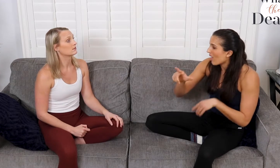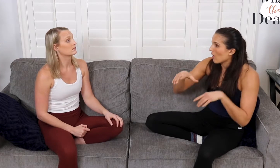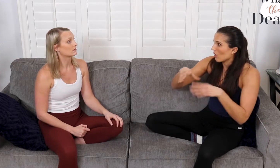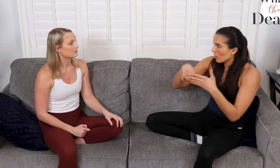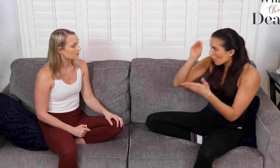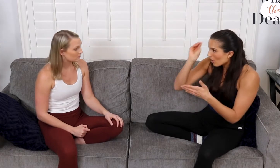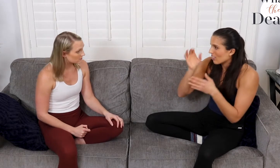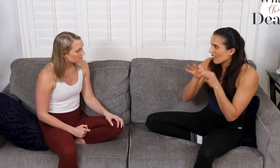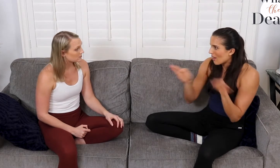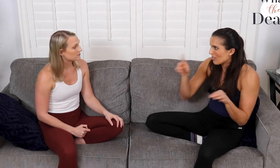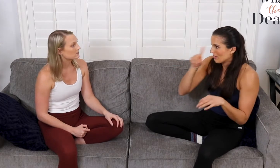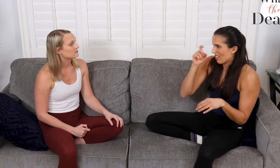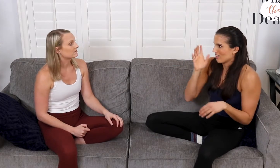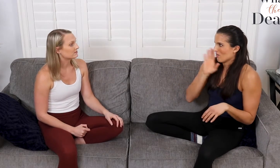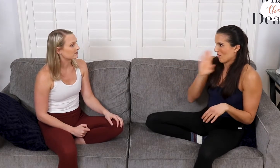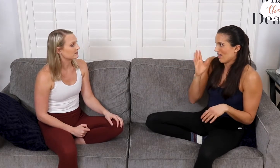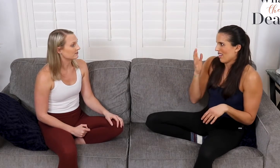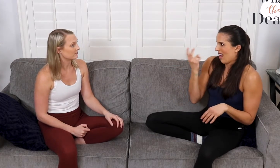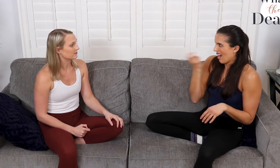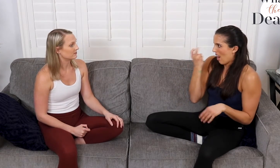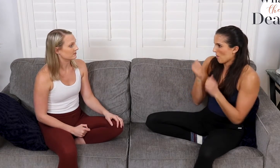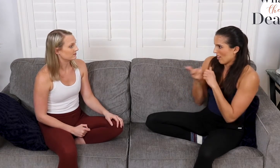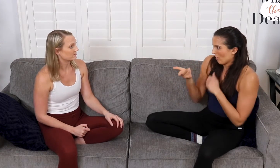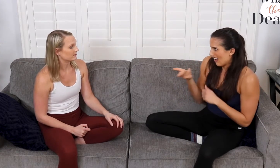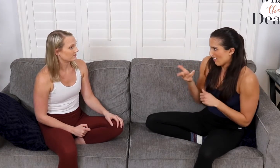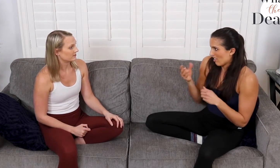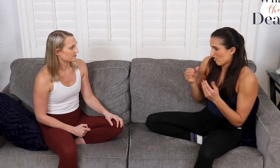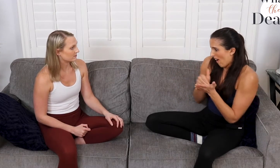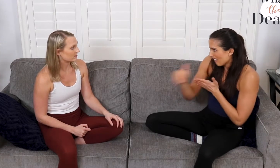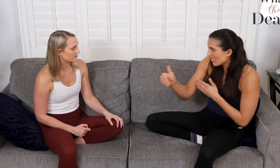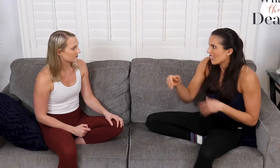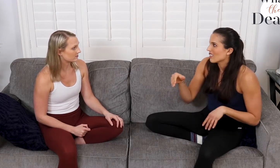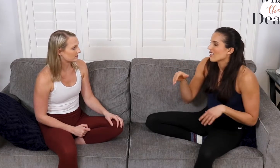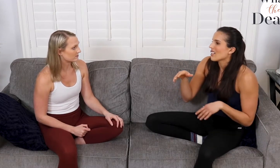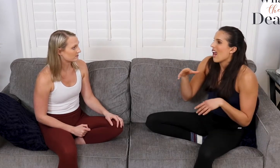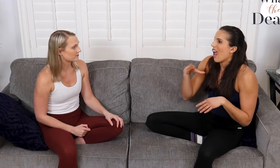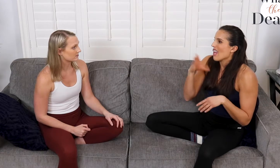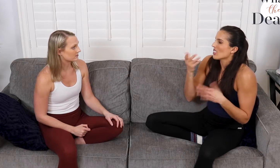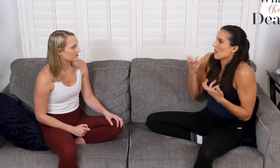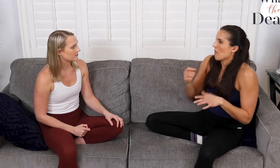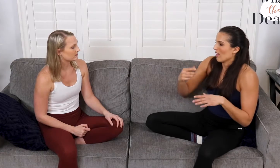little things like that, including, for example, my really good friend who's now become your really good friend.